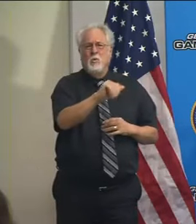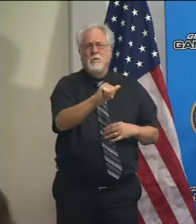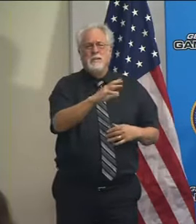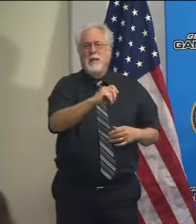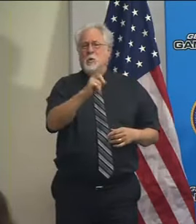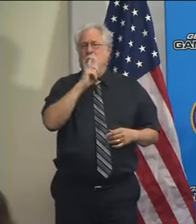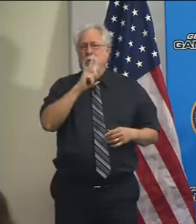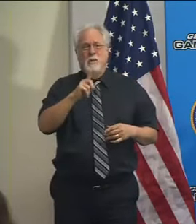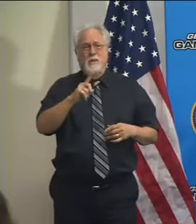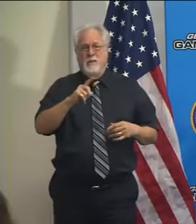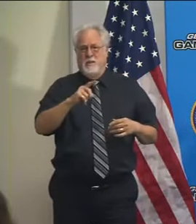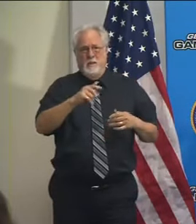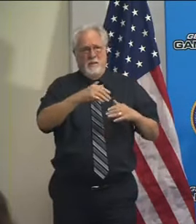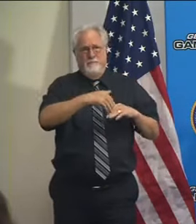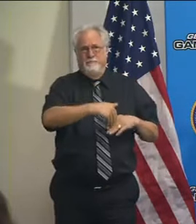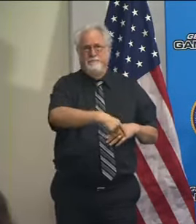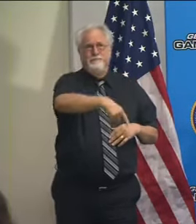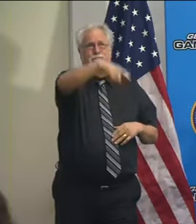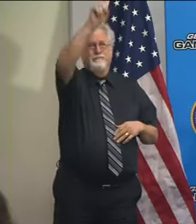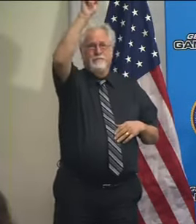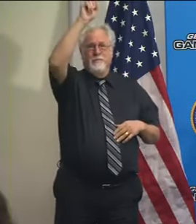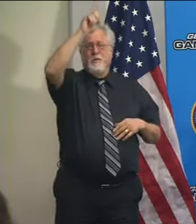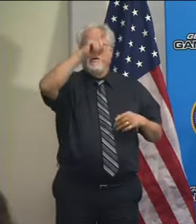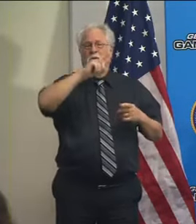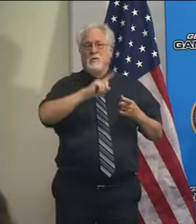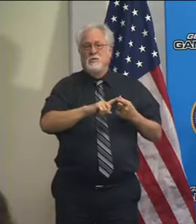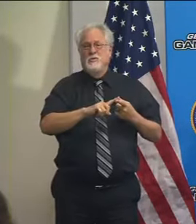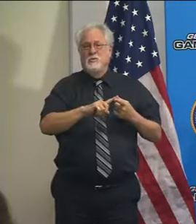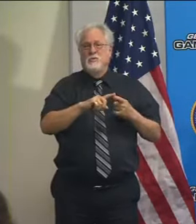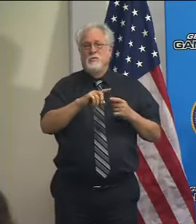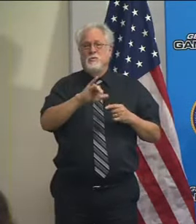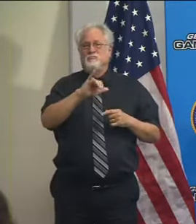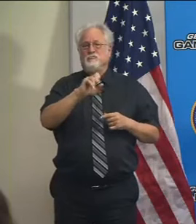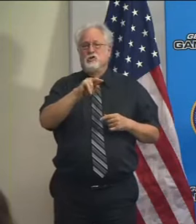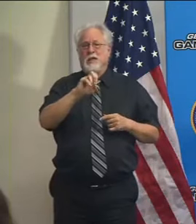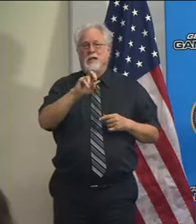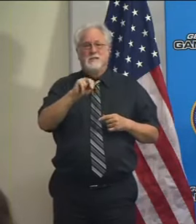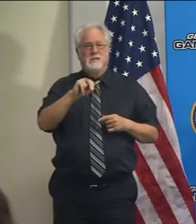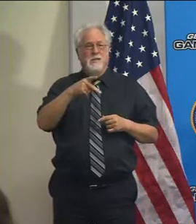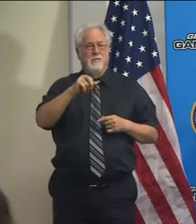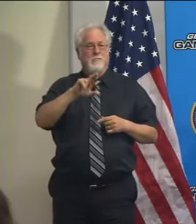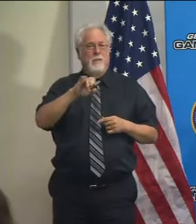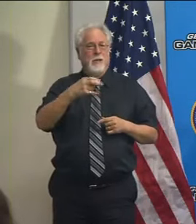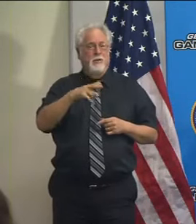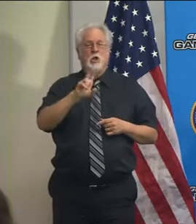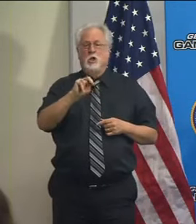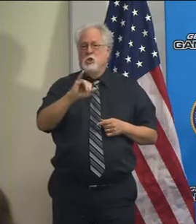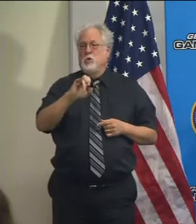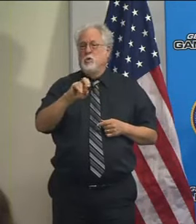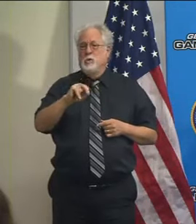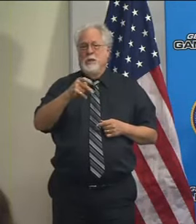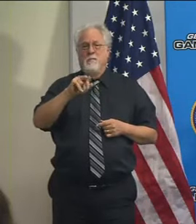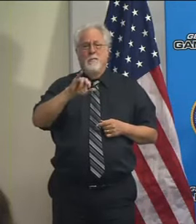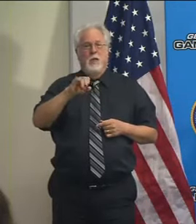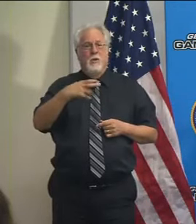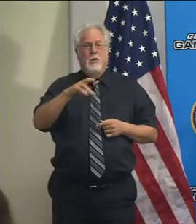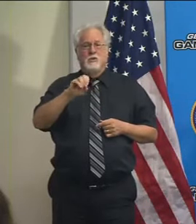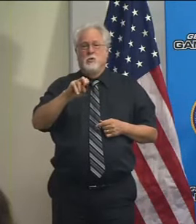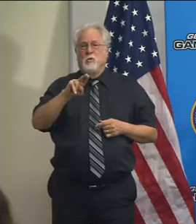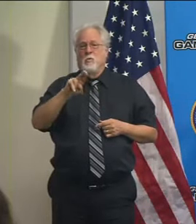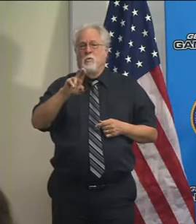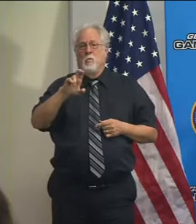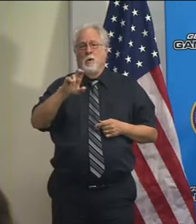really extending all the way up to Jackson Parish and Union Parish and Ouachita and so